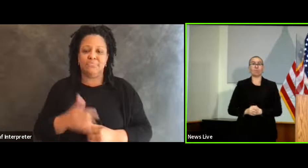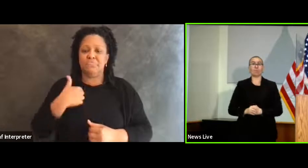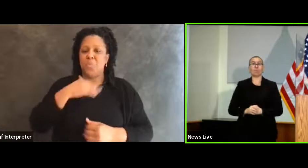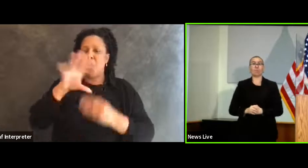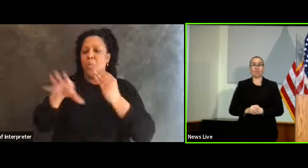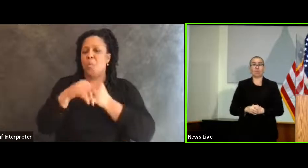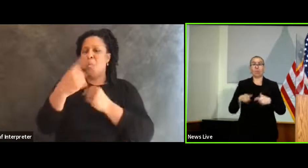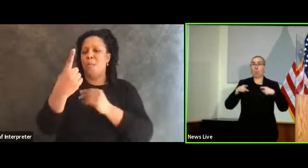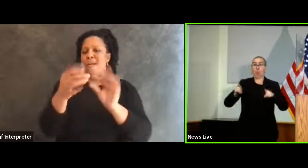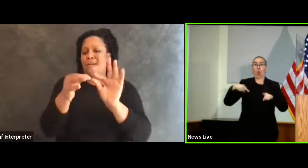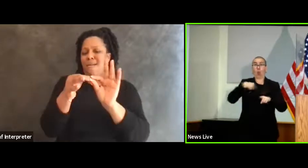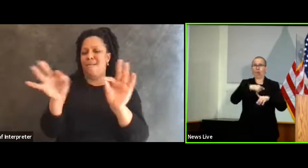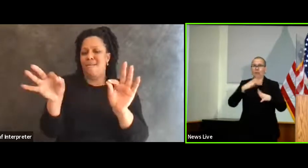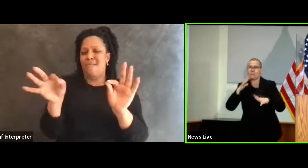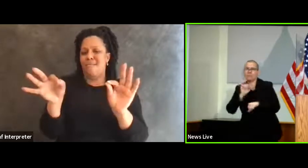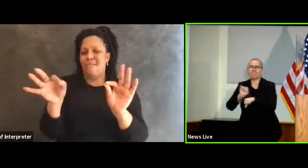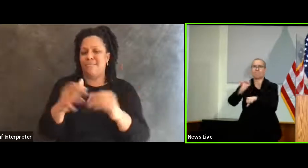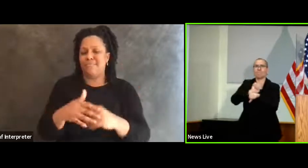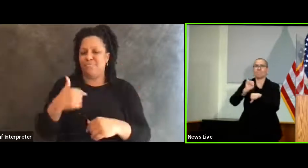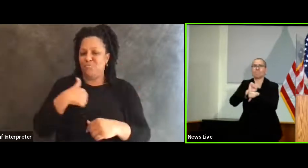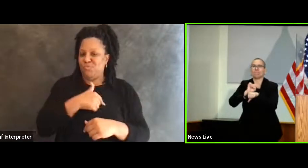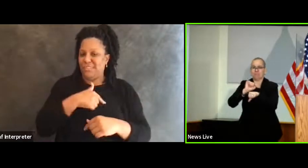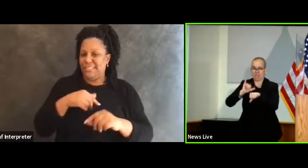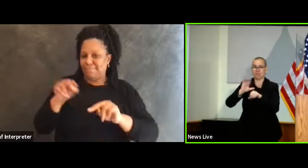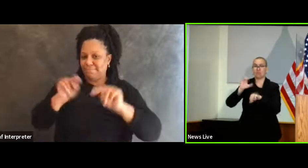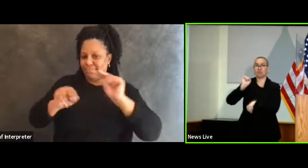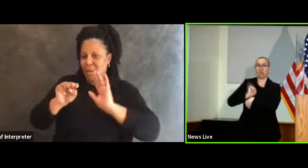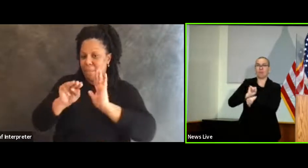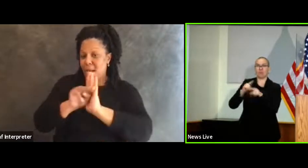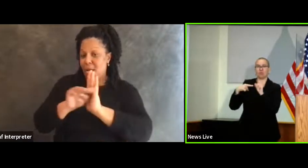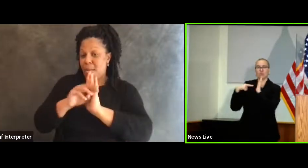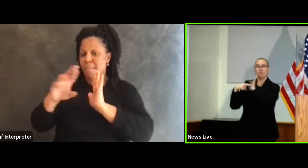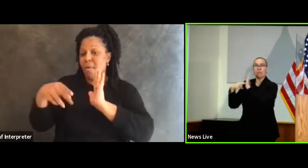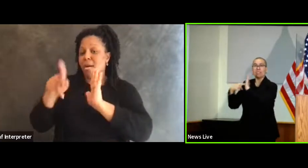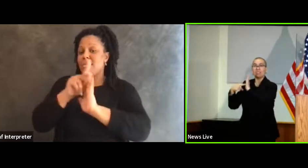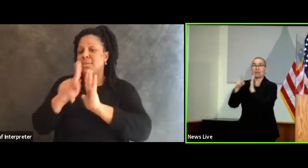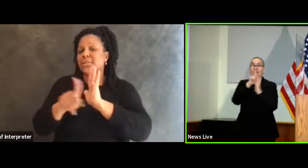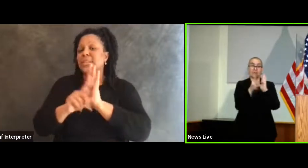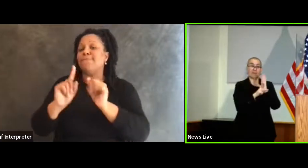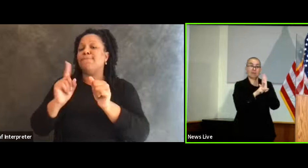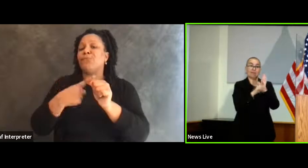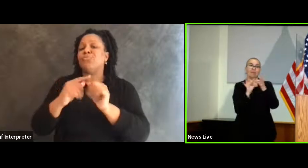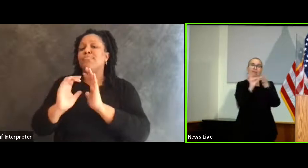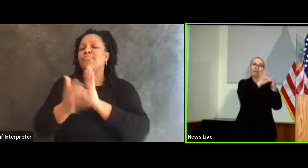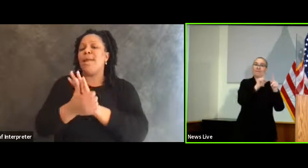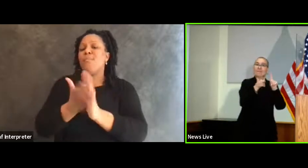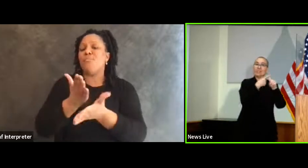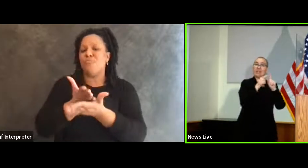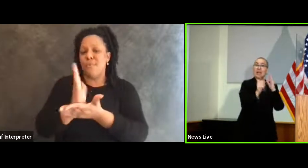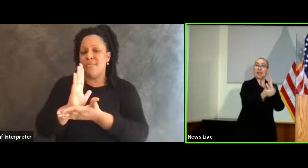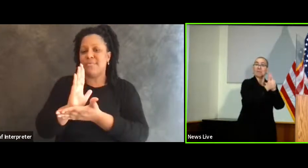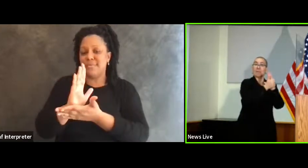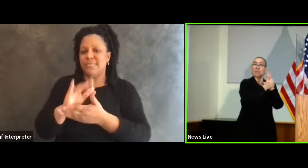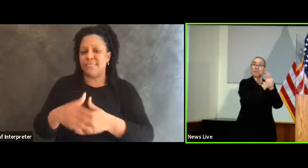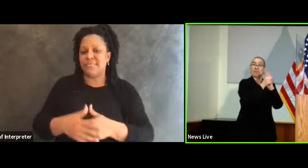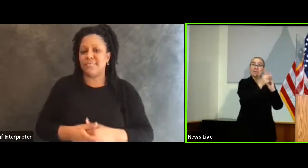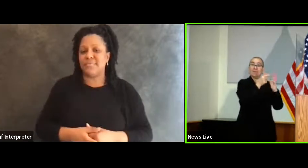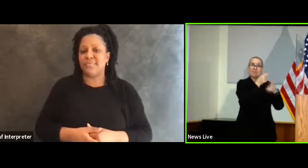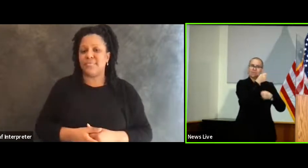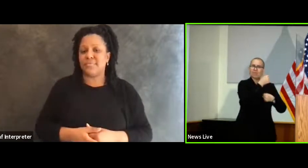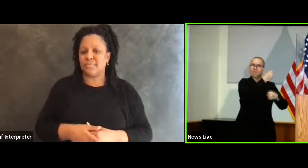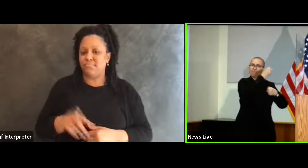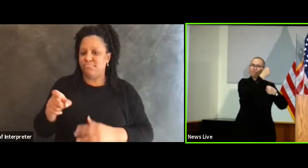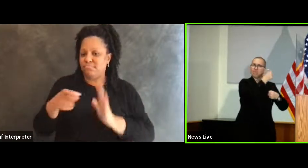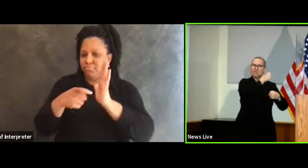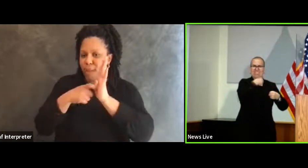model policy around First Amendment, there's going to be the need to actively engage both from a